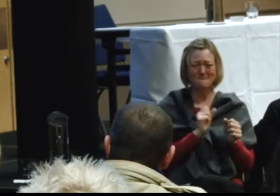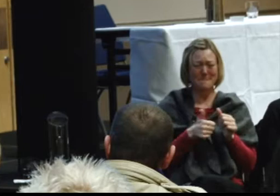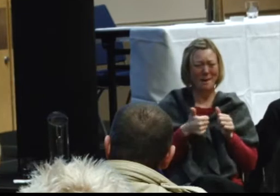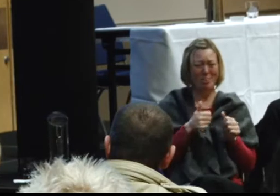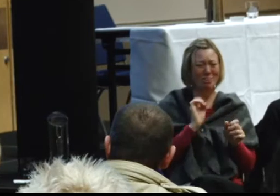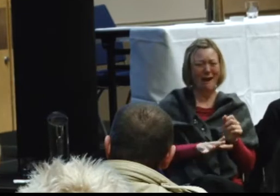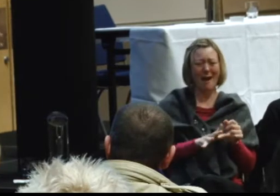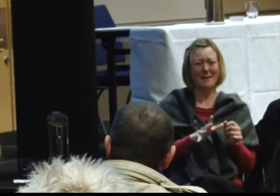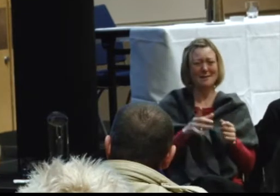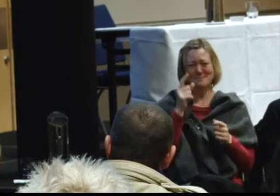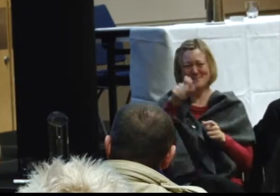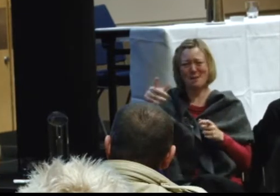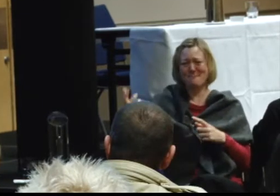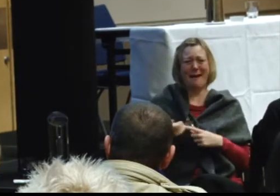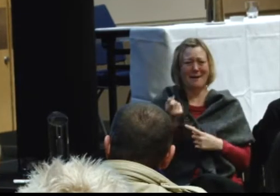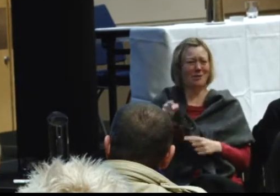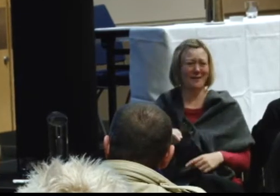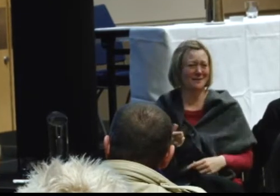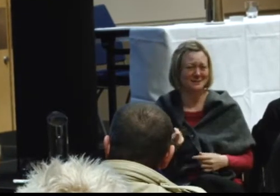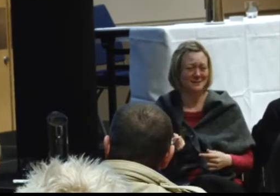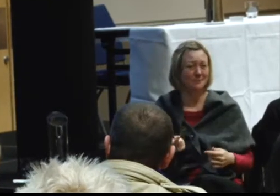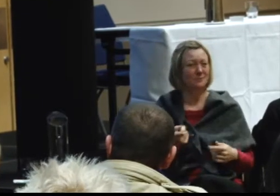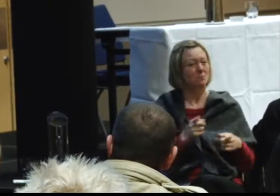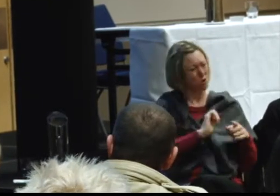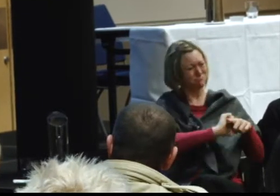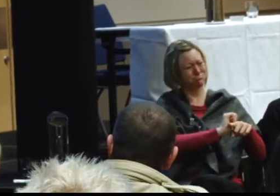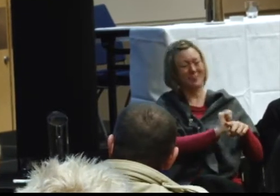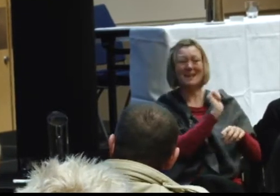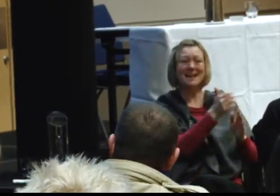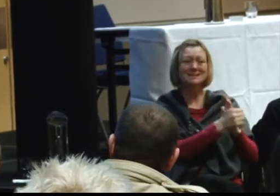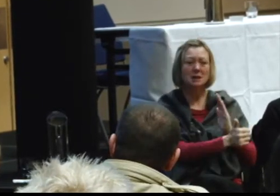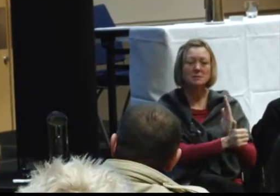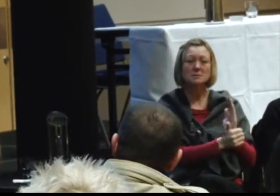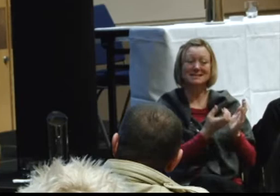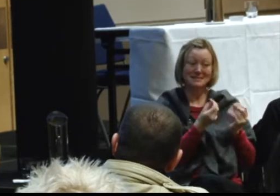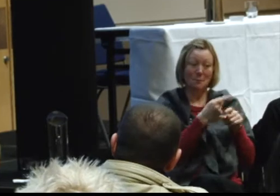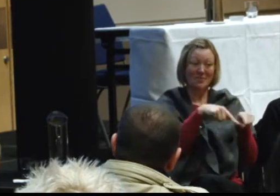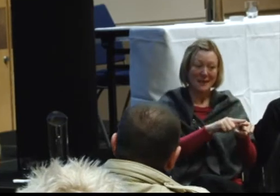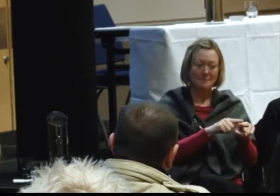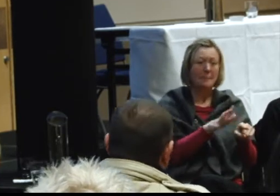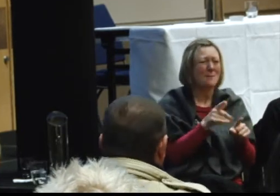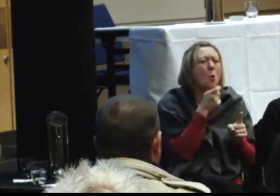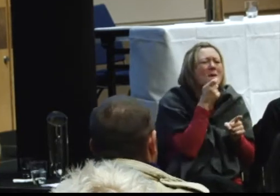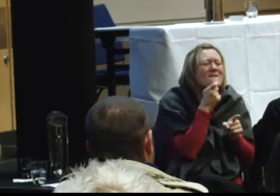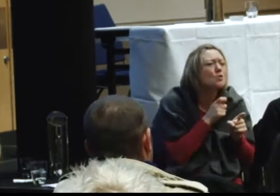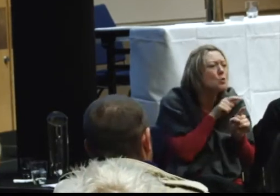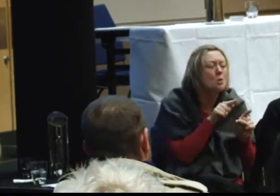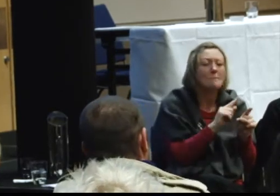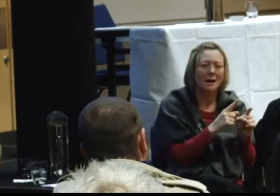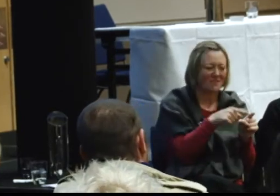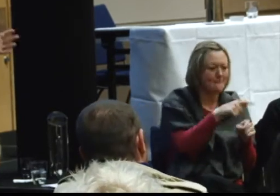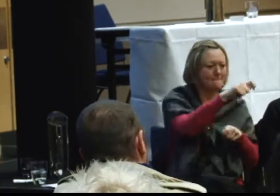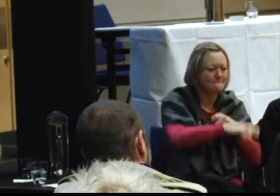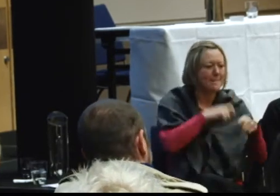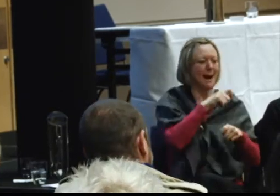their own skills. And who knows, maybe what we might even find is that some of these students, maybe only a few in any given community, will actually become the people who